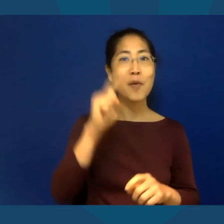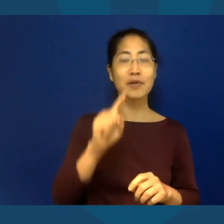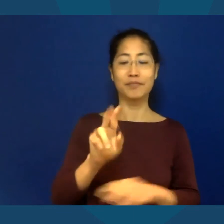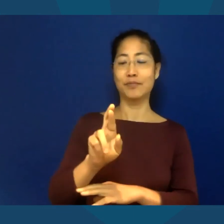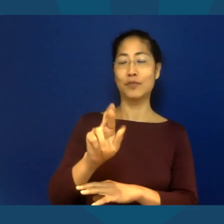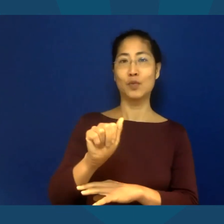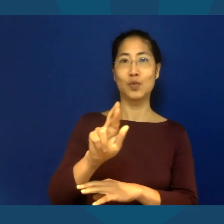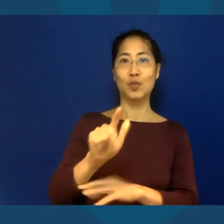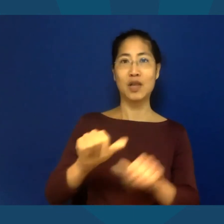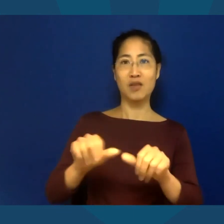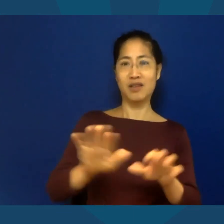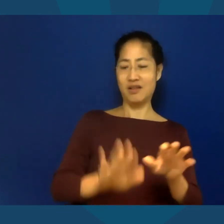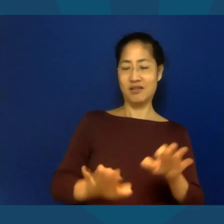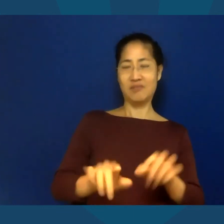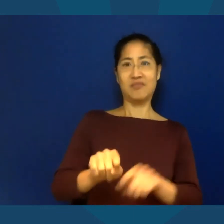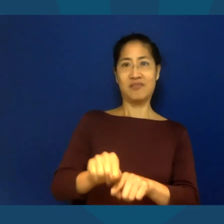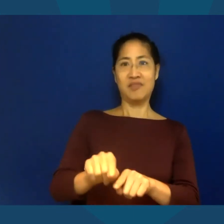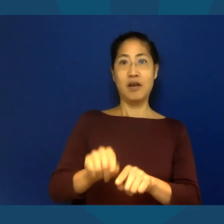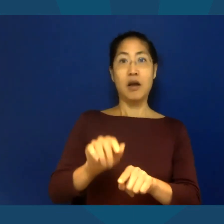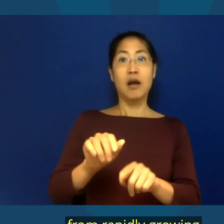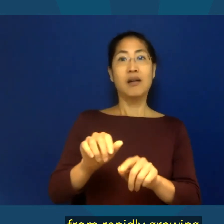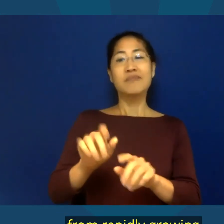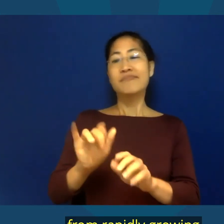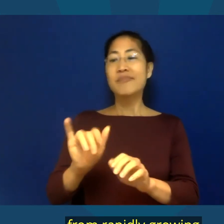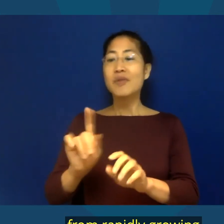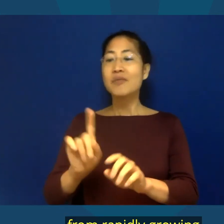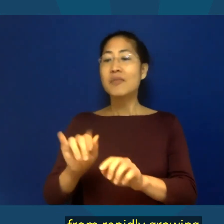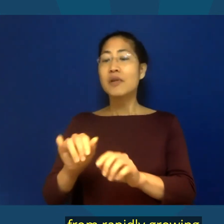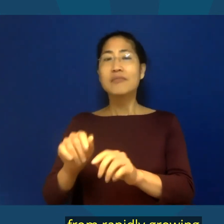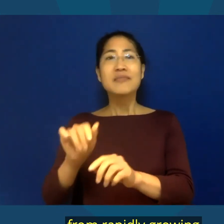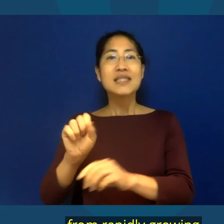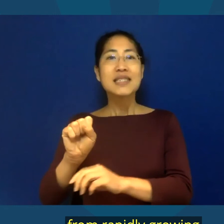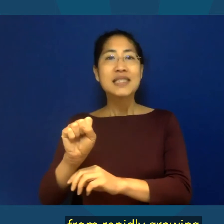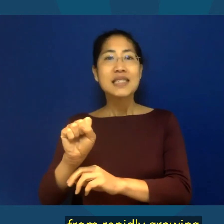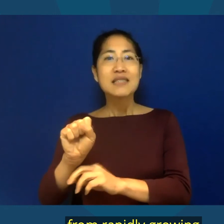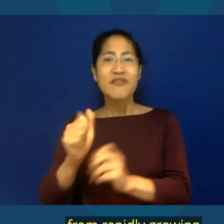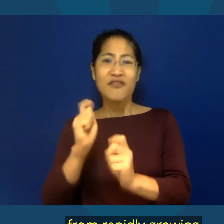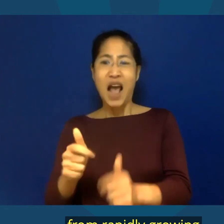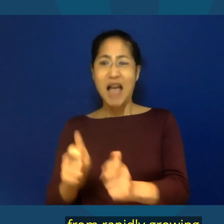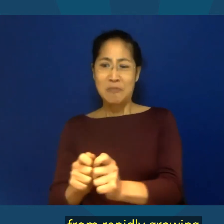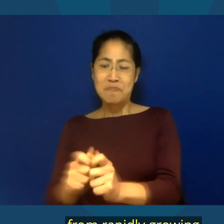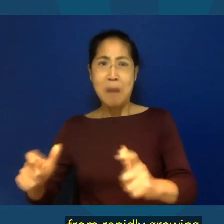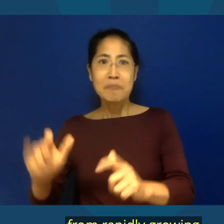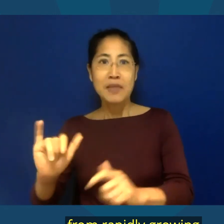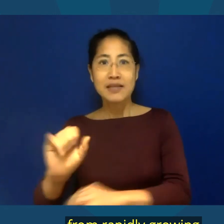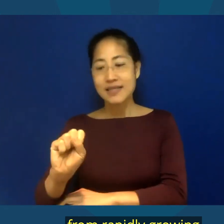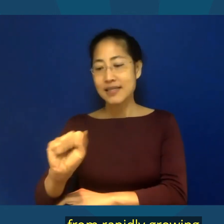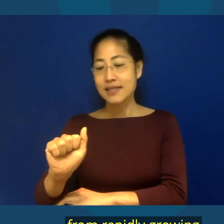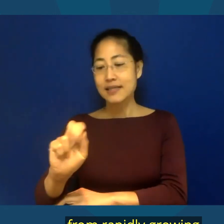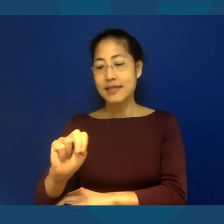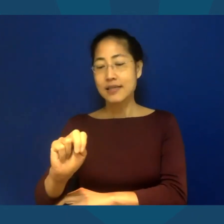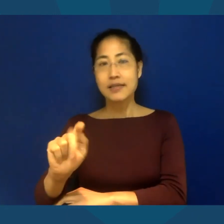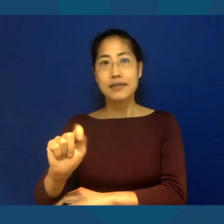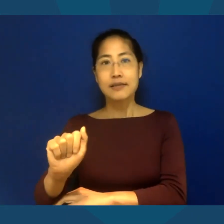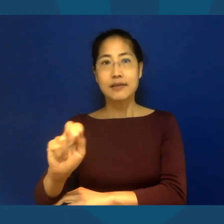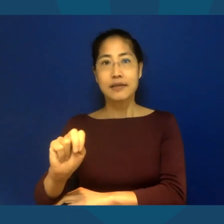I'm a strong voice for rural Arizona, from rapidly growing areas like Santan Valley